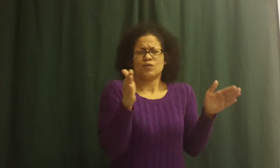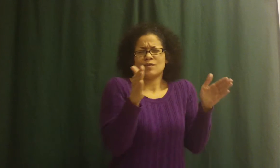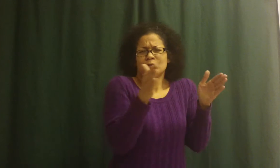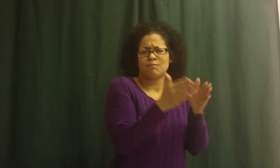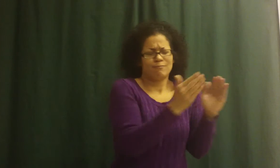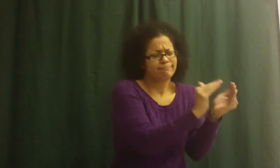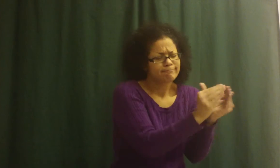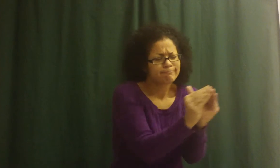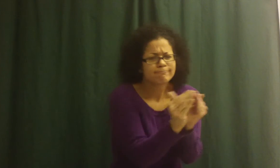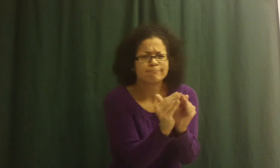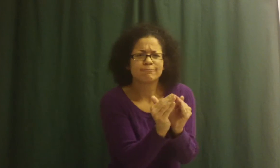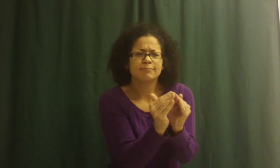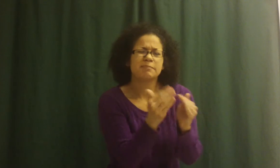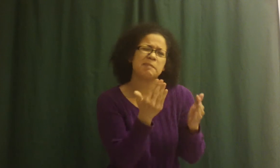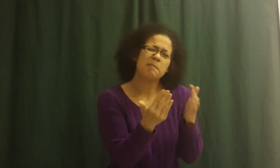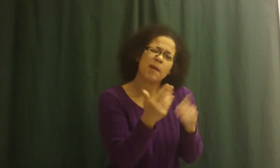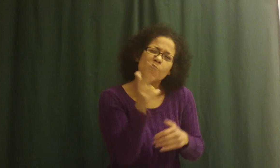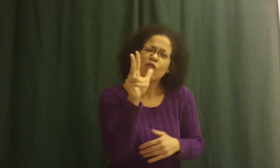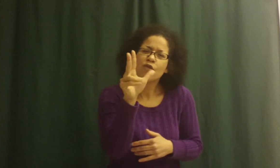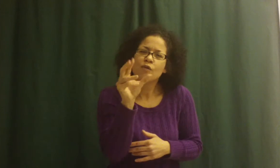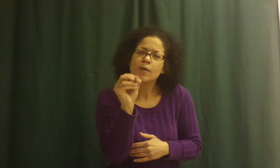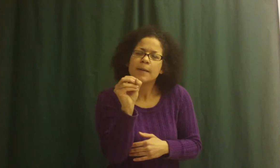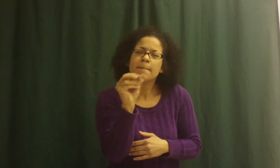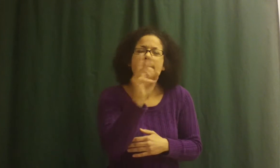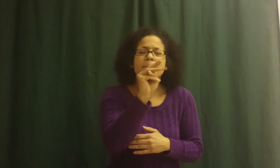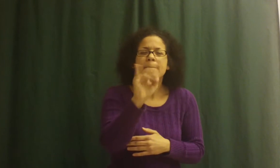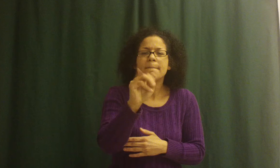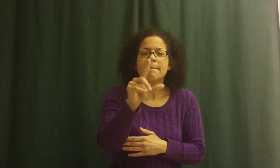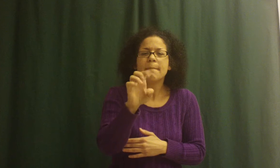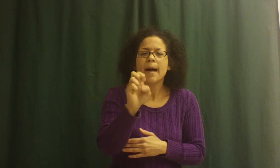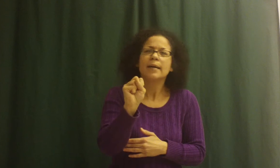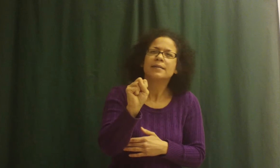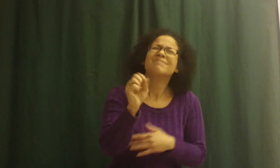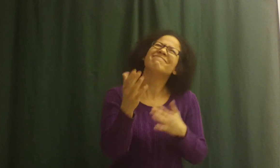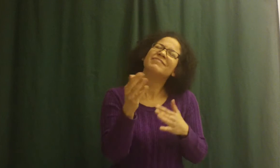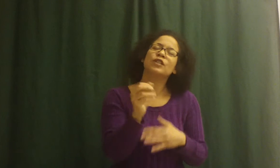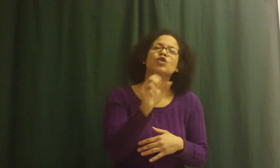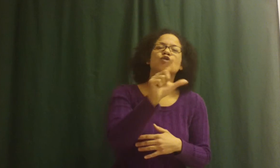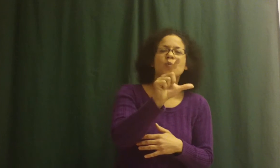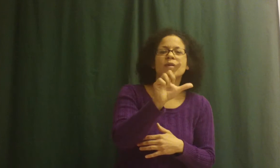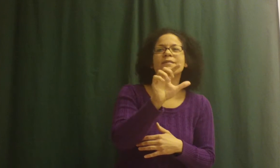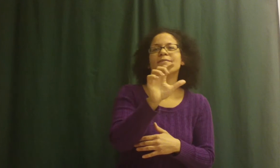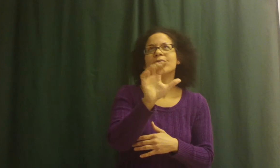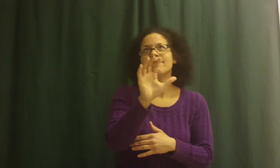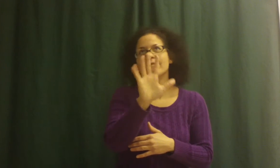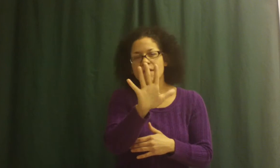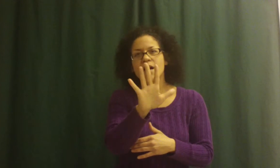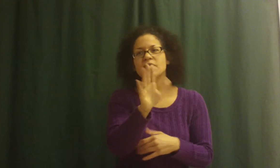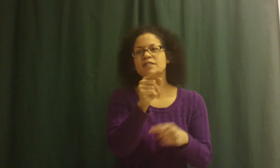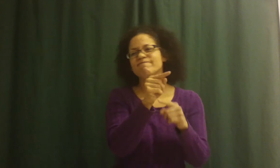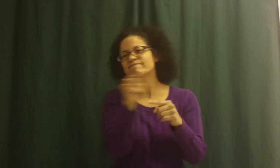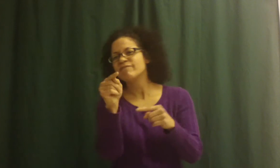miles. Well, between 25 and 30 miles from Altoona to